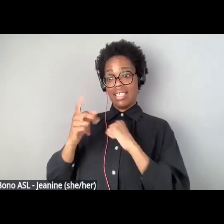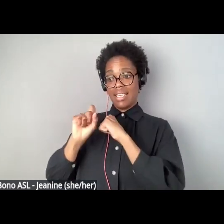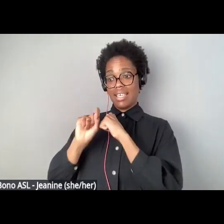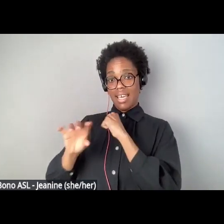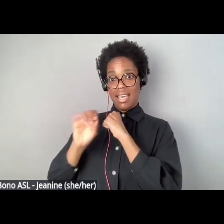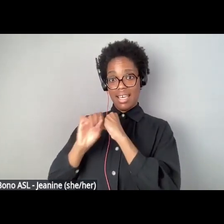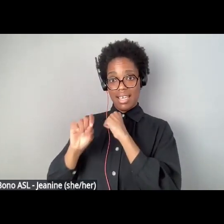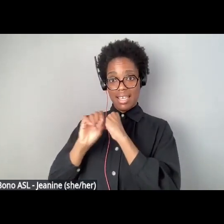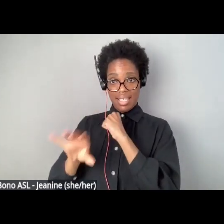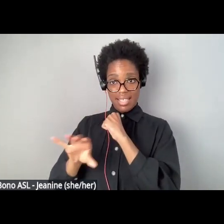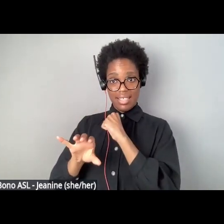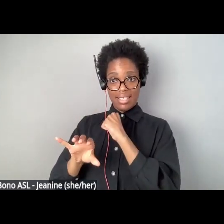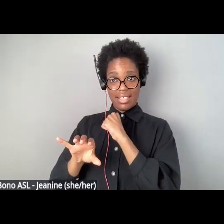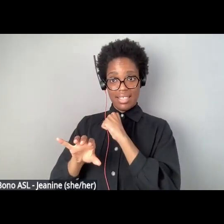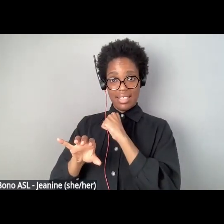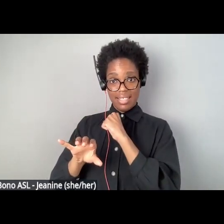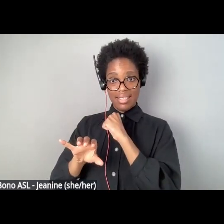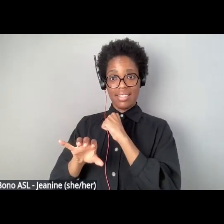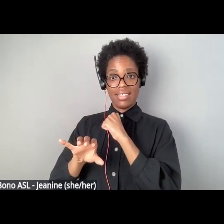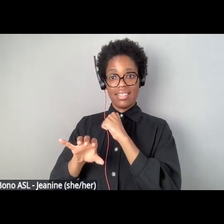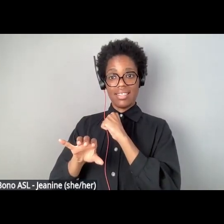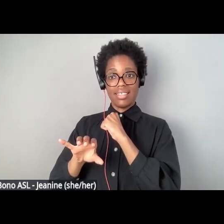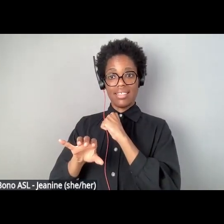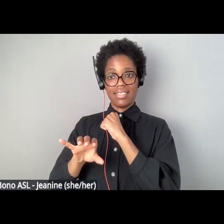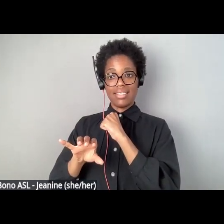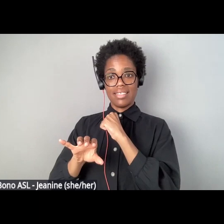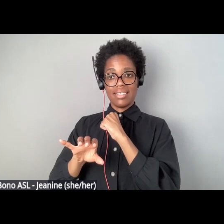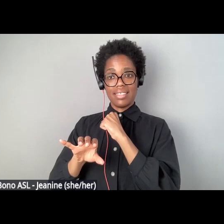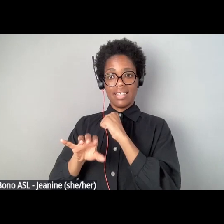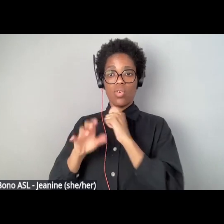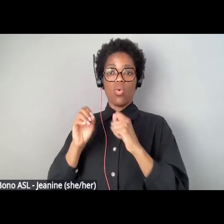algorithms. So I'm in favor of doing that where you can.